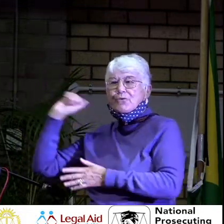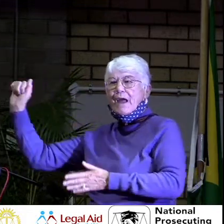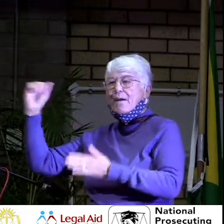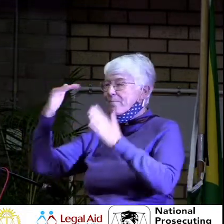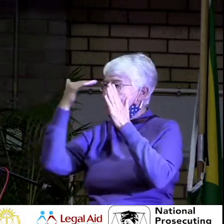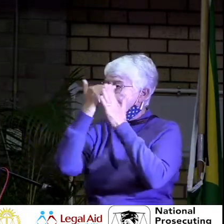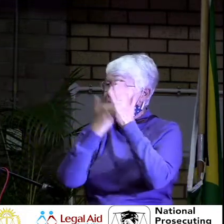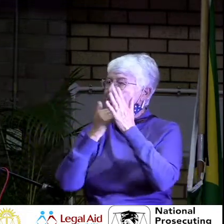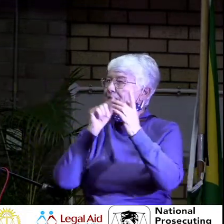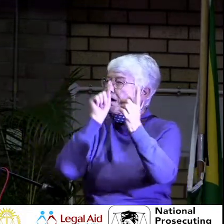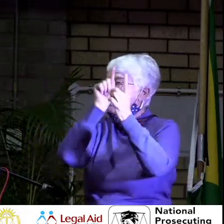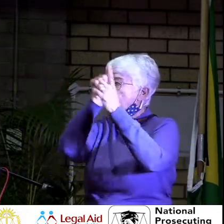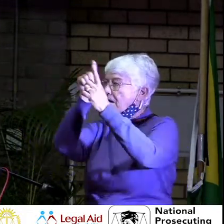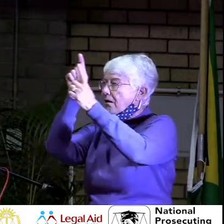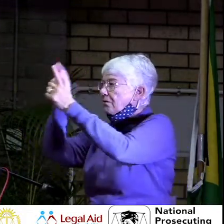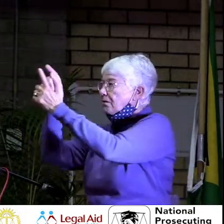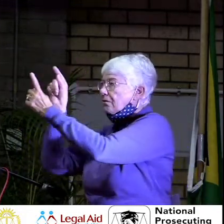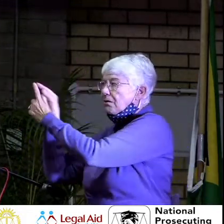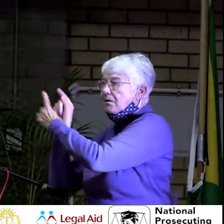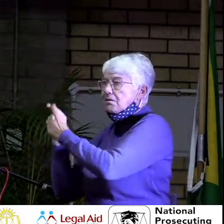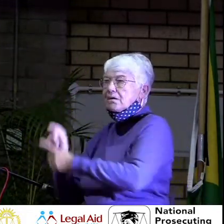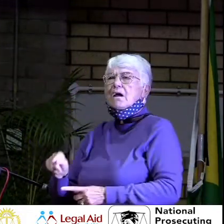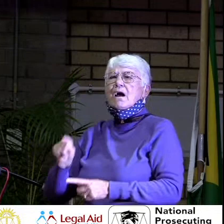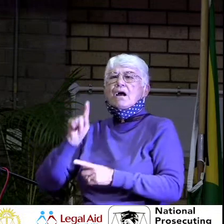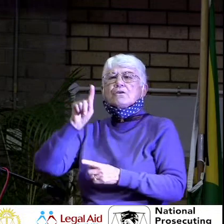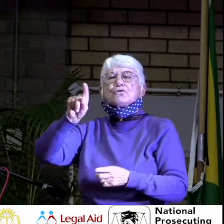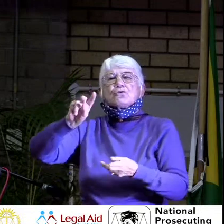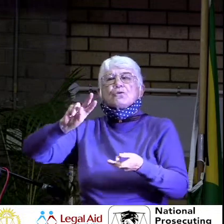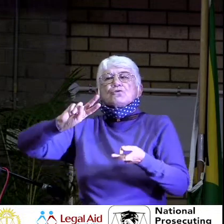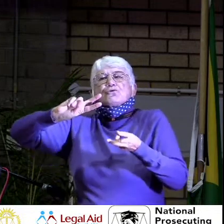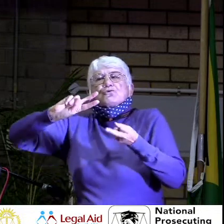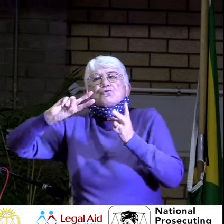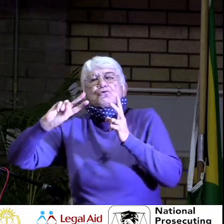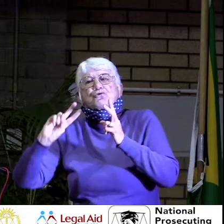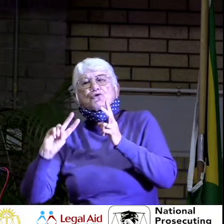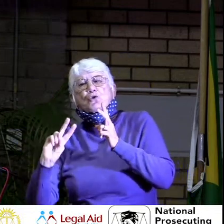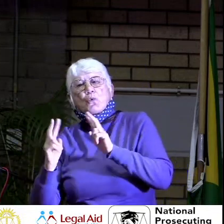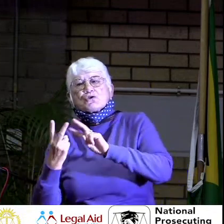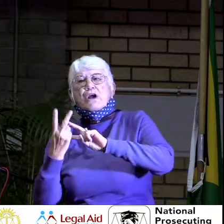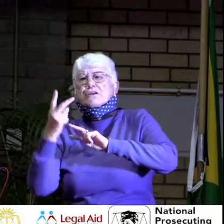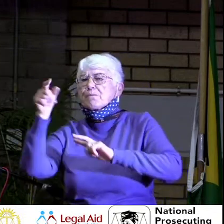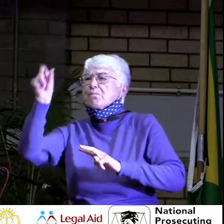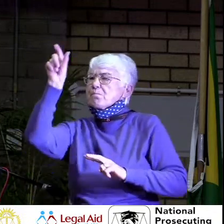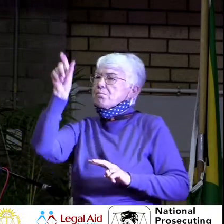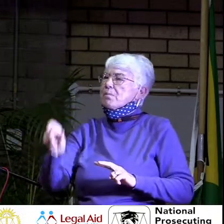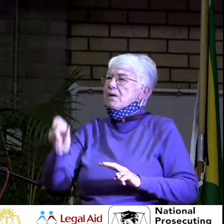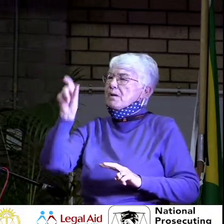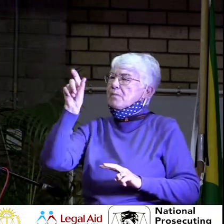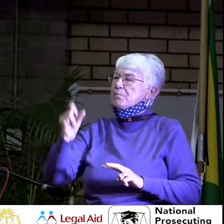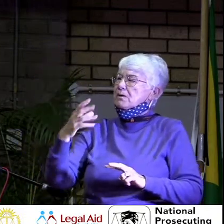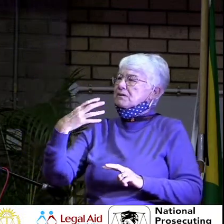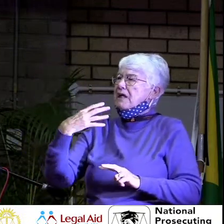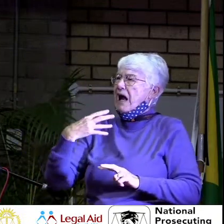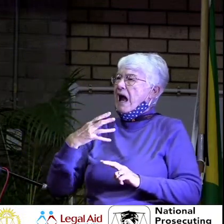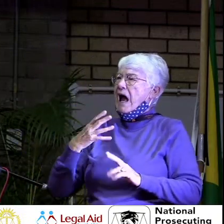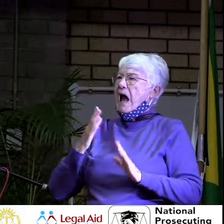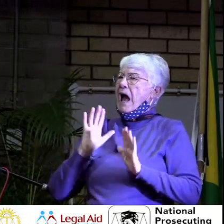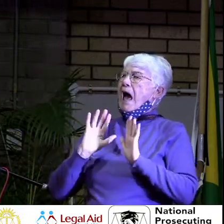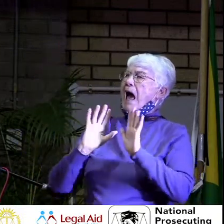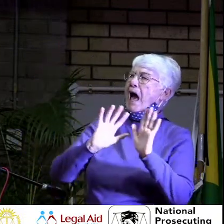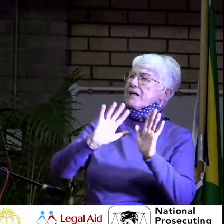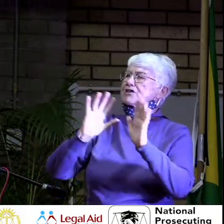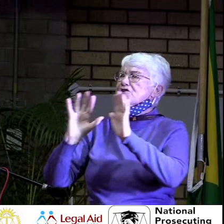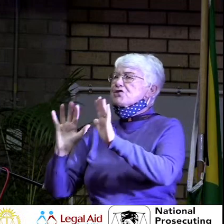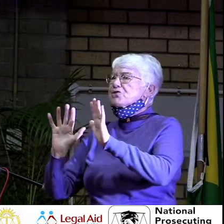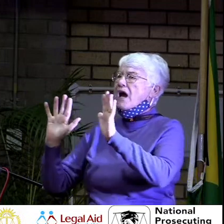to end gender-based violence, to change attitudes, to make people aware of the issues we have, and to do things differently in